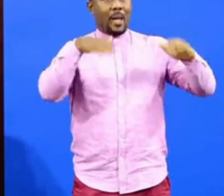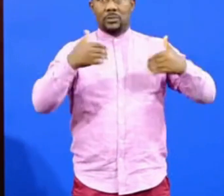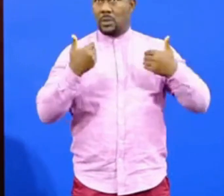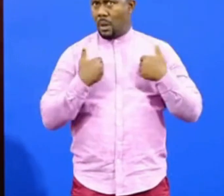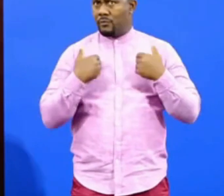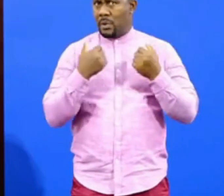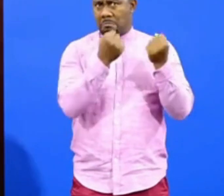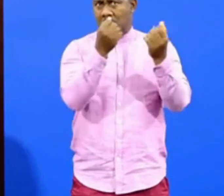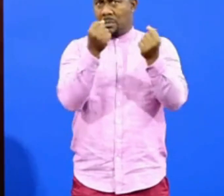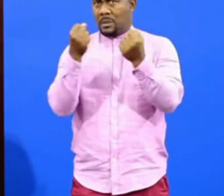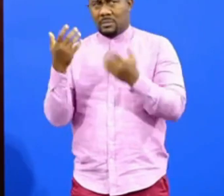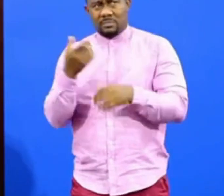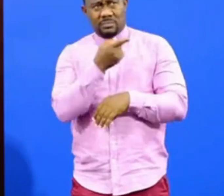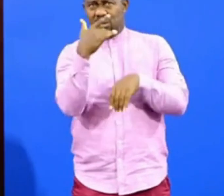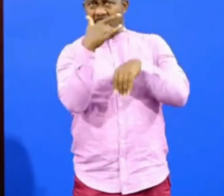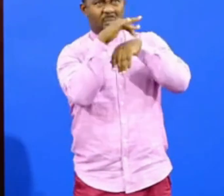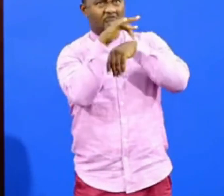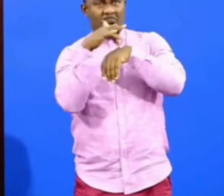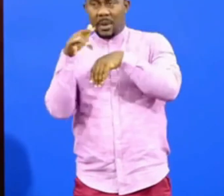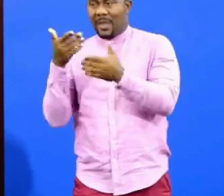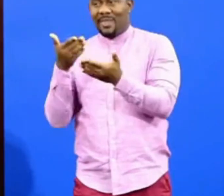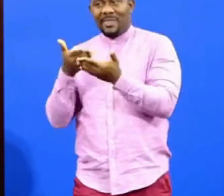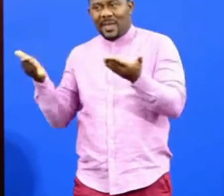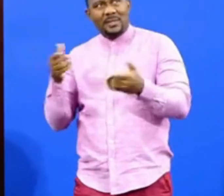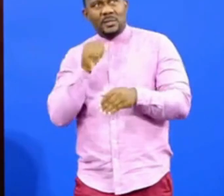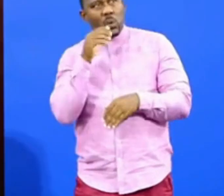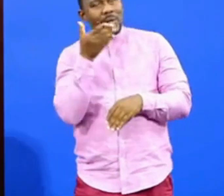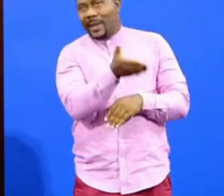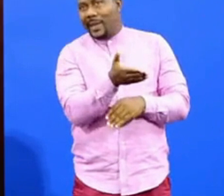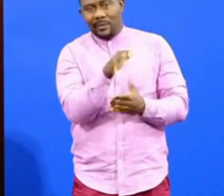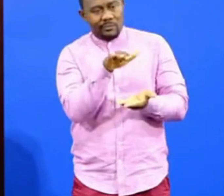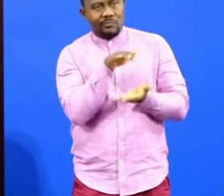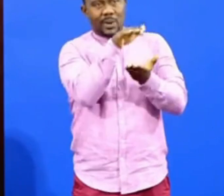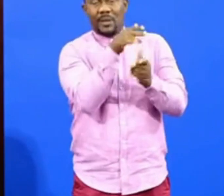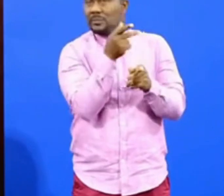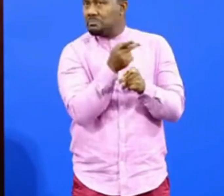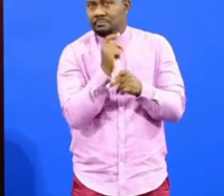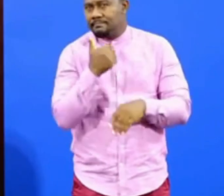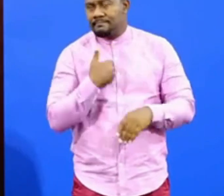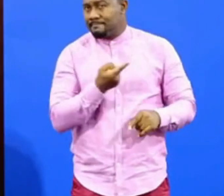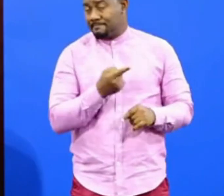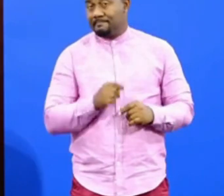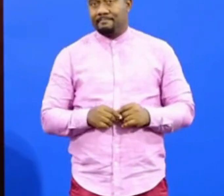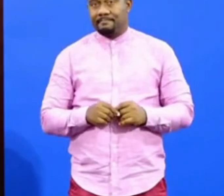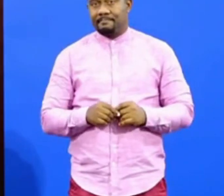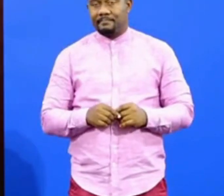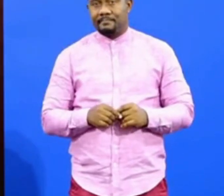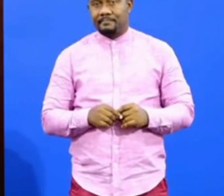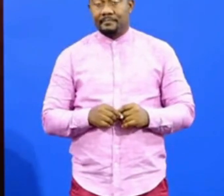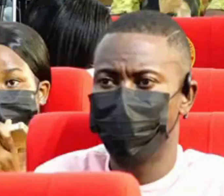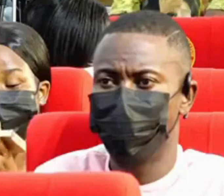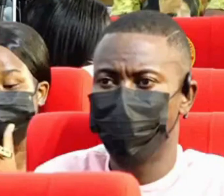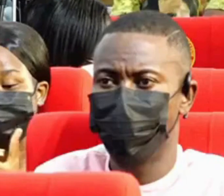not fit for use. So they're empty, they're dilapidated. So we need to look at that as well. When we look at things, so transaction becomes